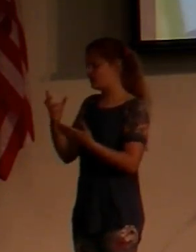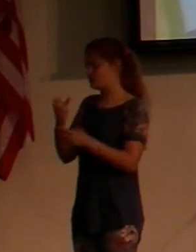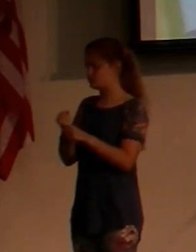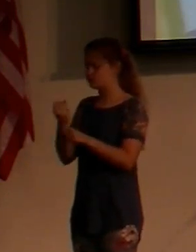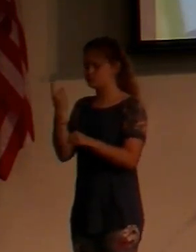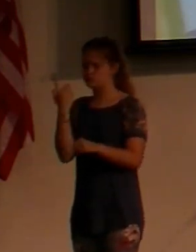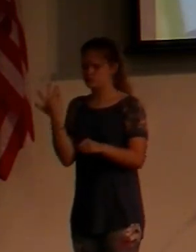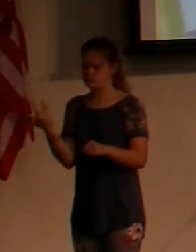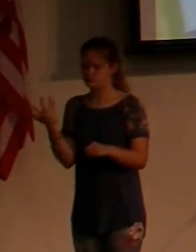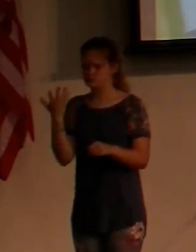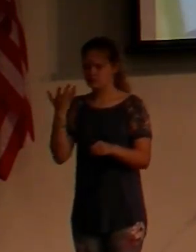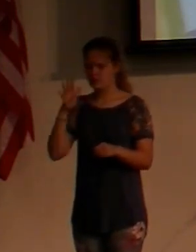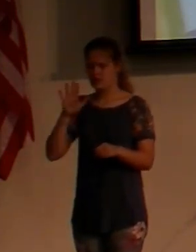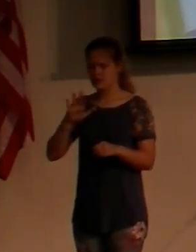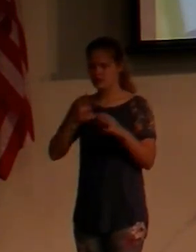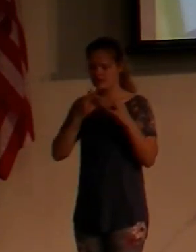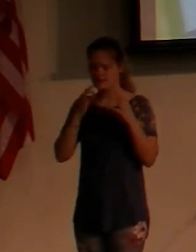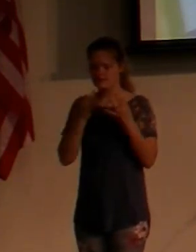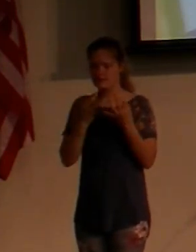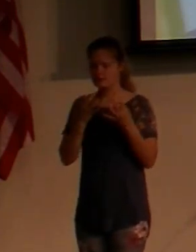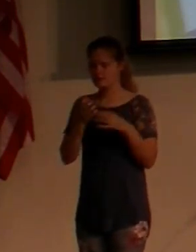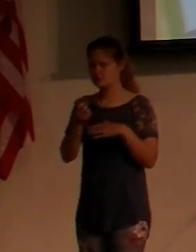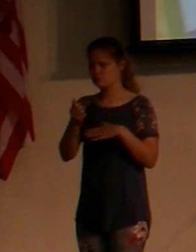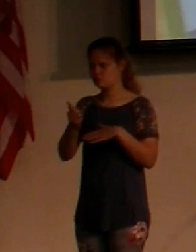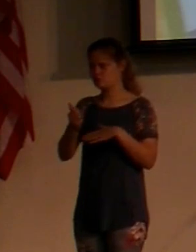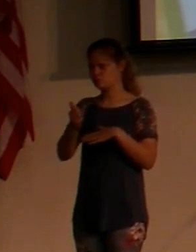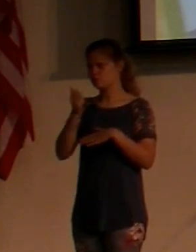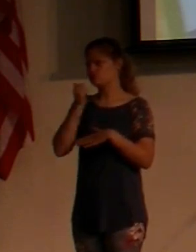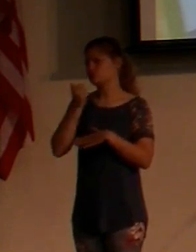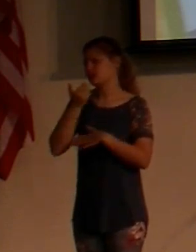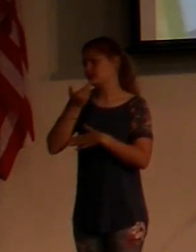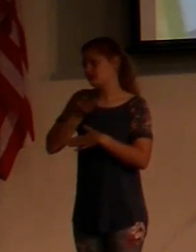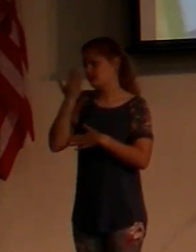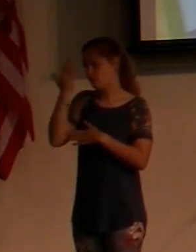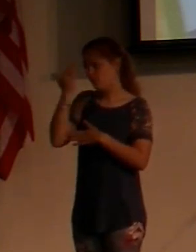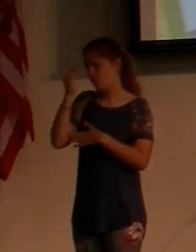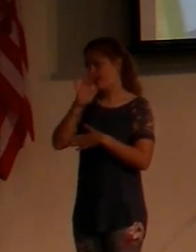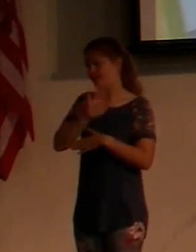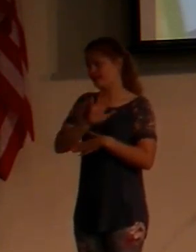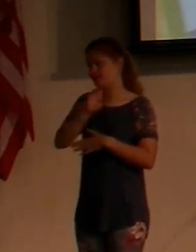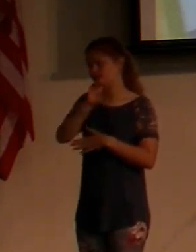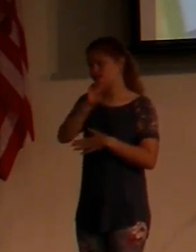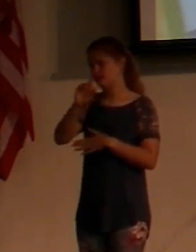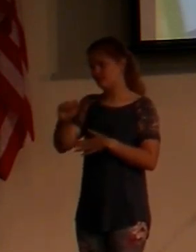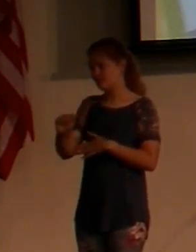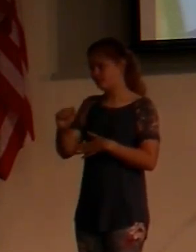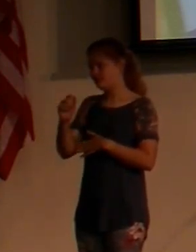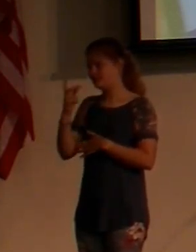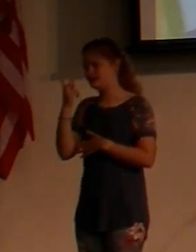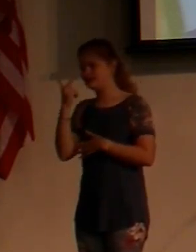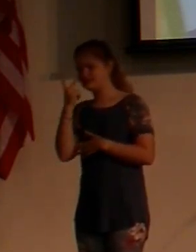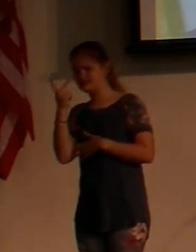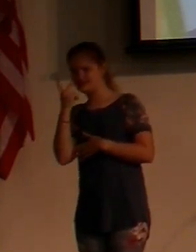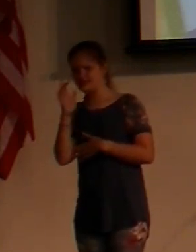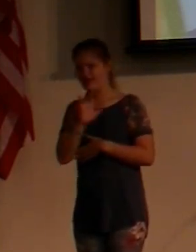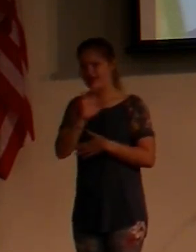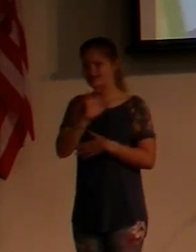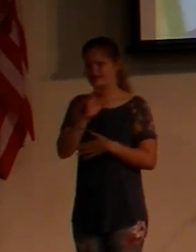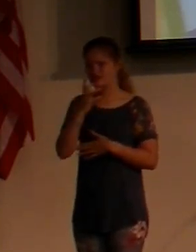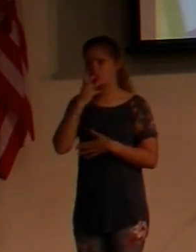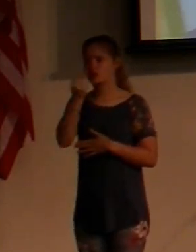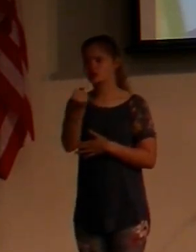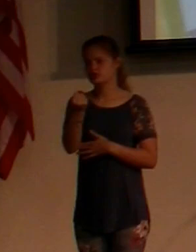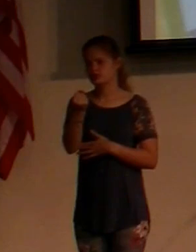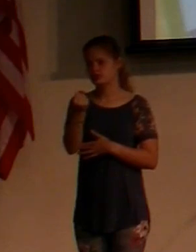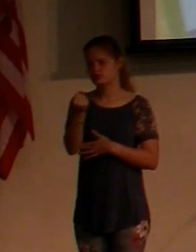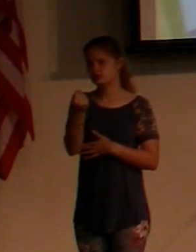has essentially rejected him because of his disability. It's viewed kind of as a curse, and you're familiar with